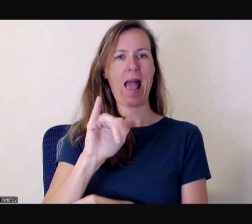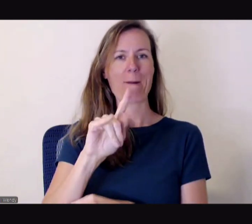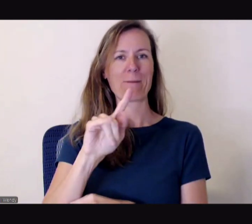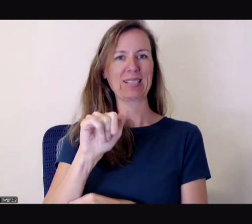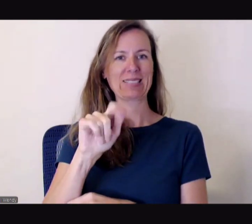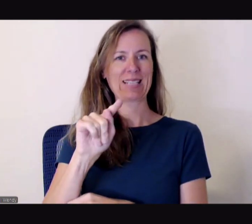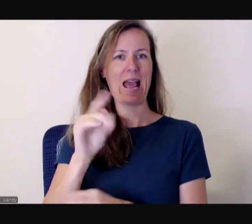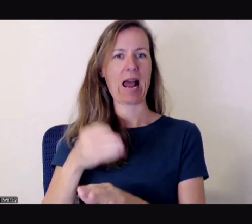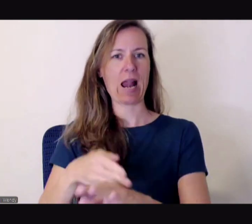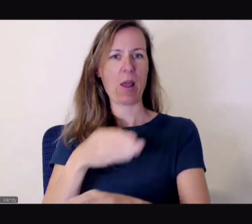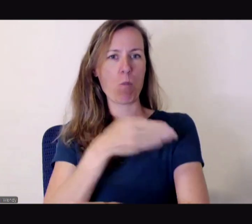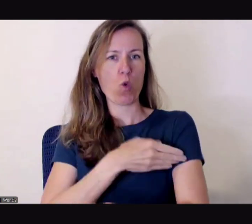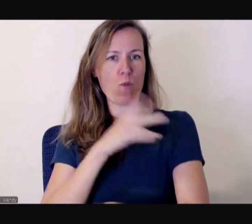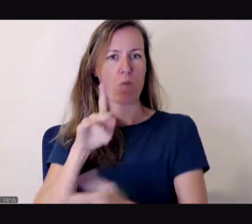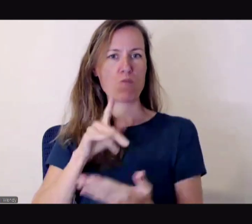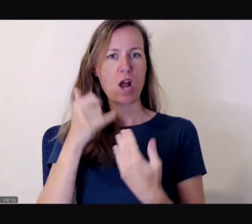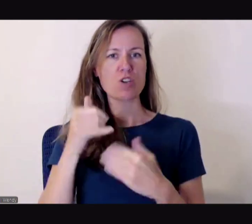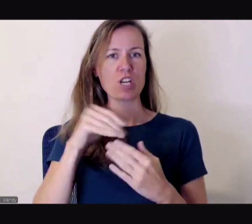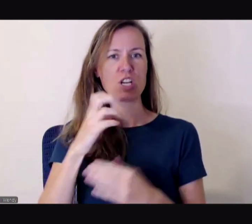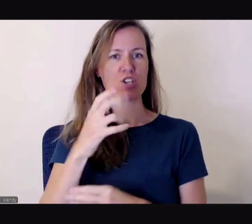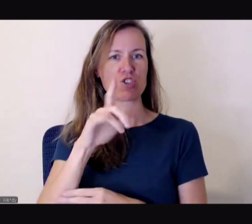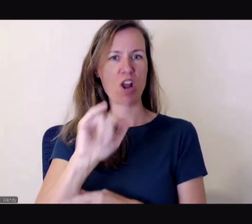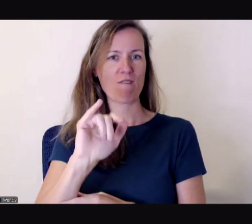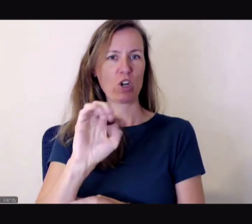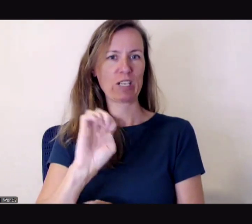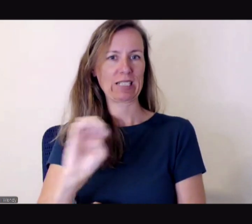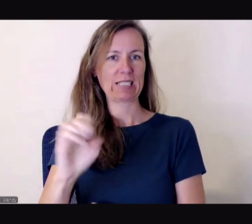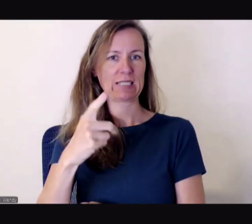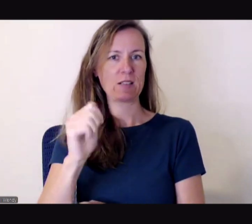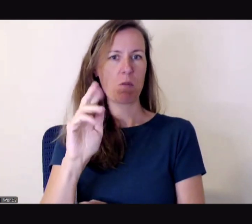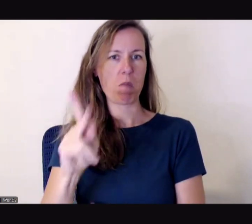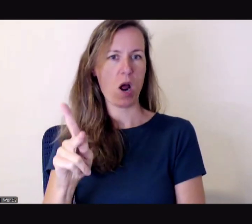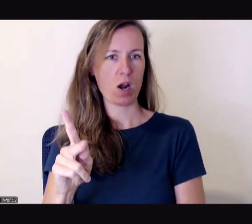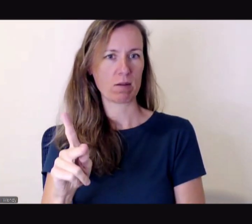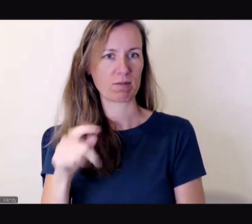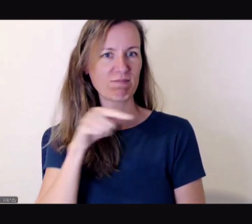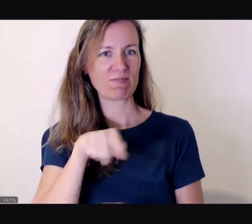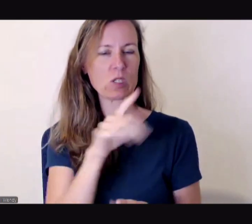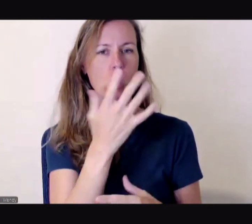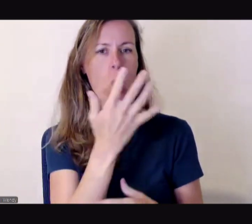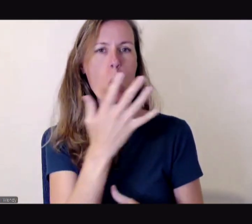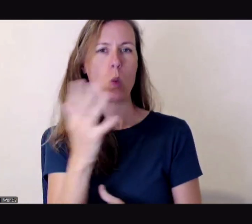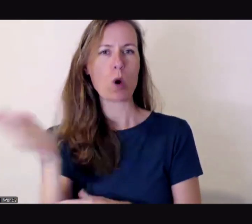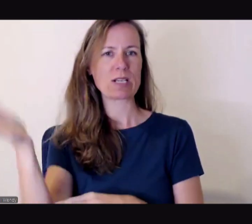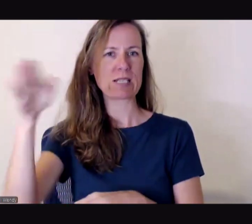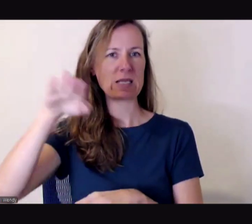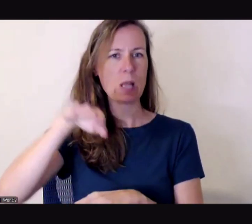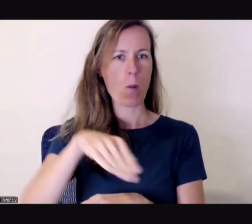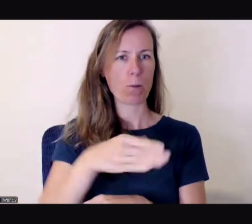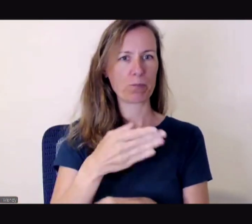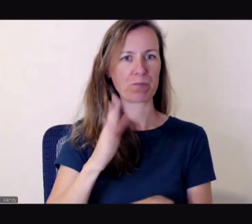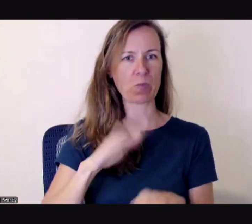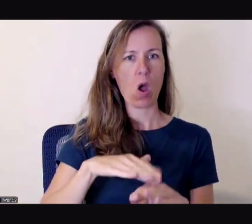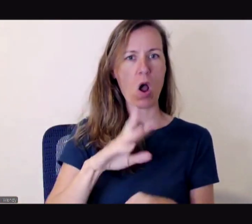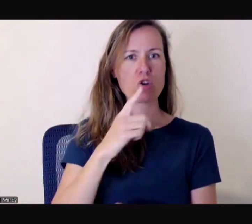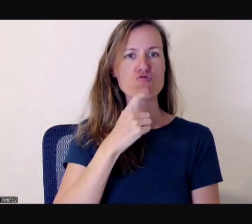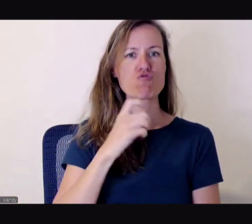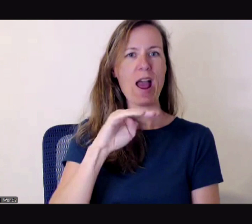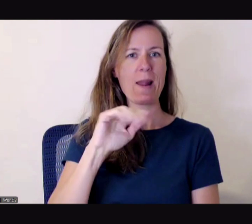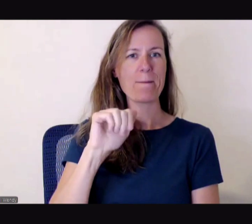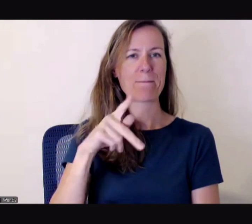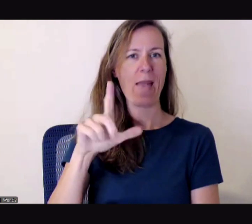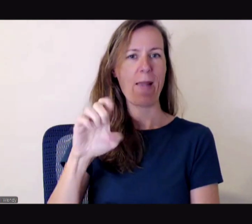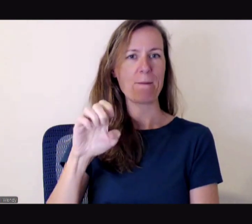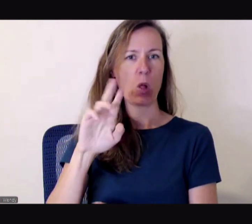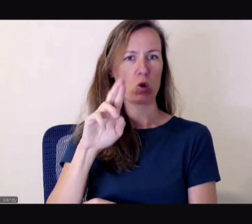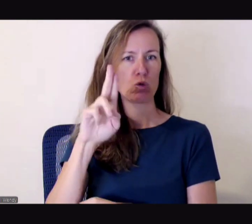wooded slope along Red Maple Run, that is tributary 4, is a healthy oak forest, a remnant of the Cheverly oaks